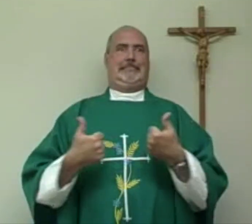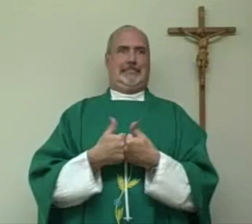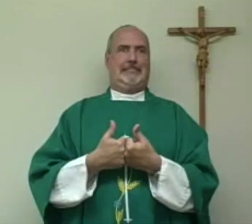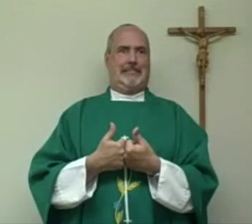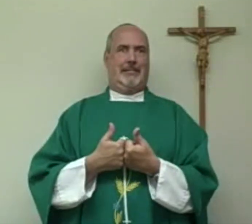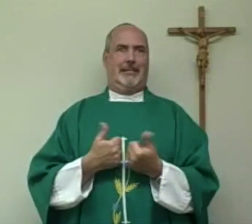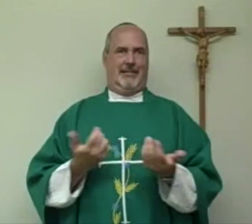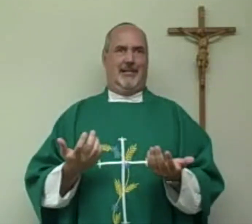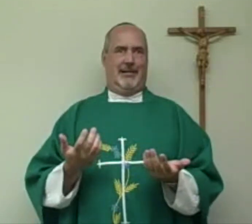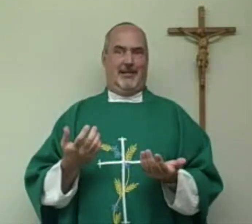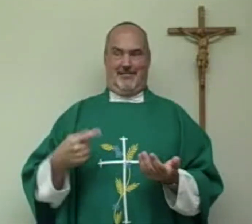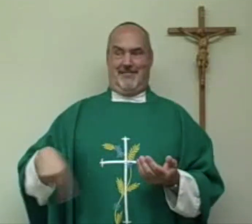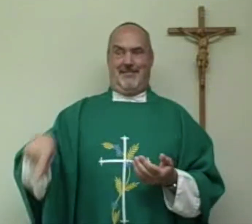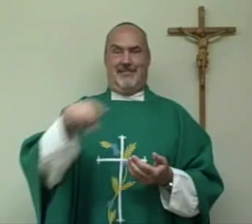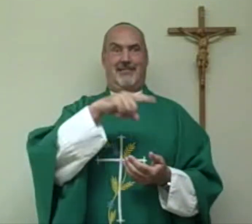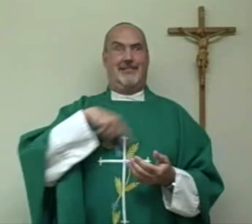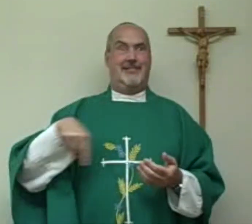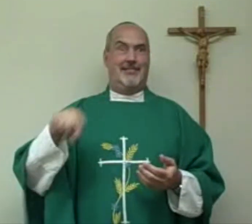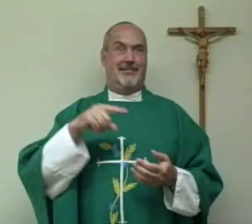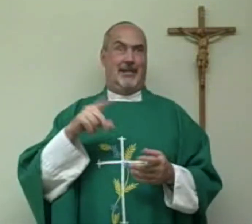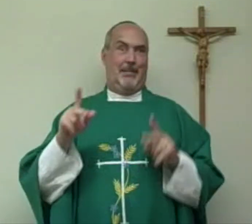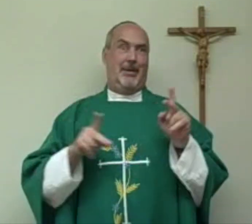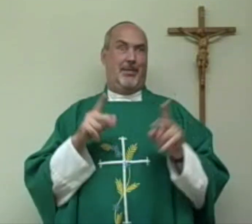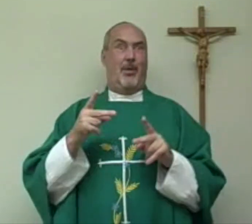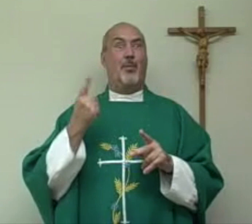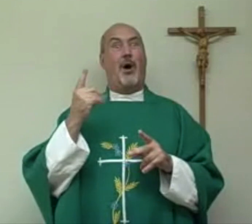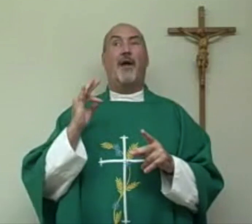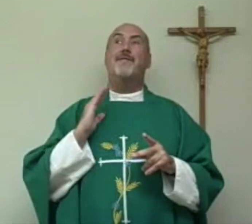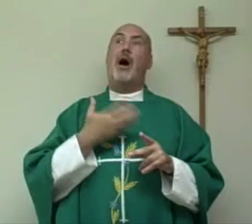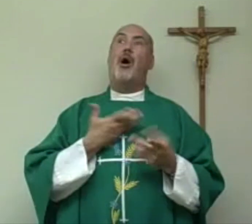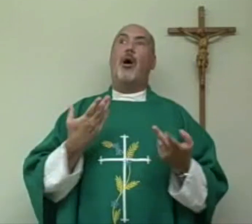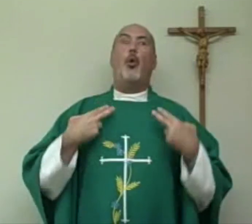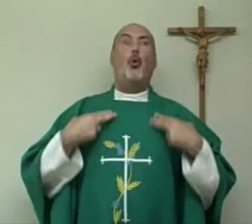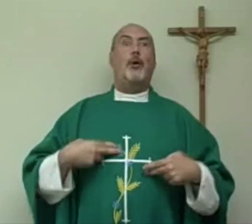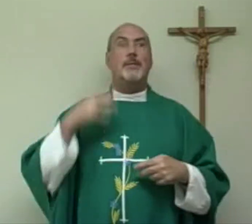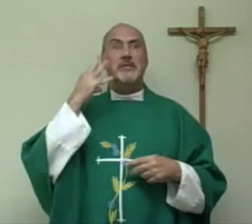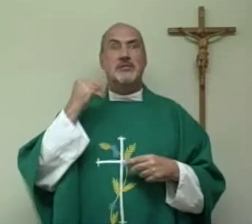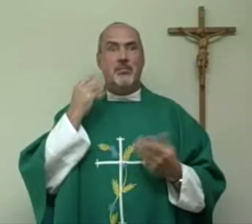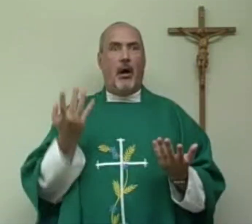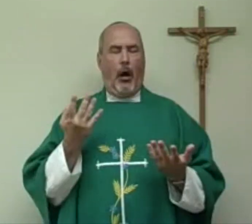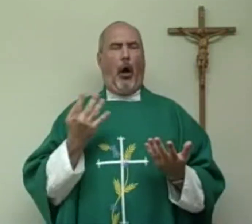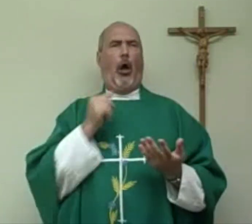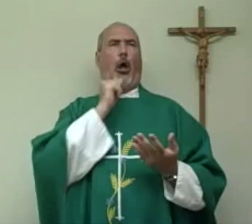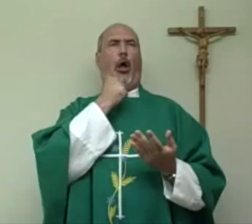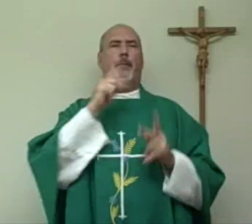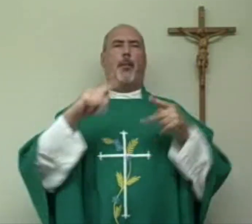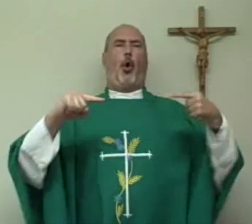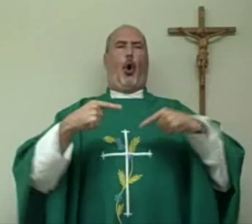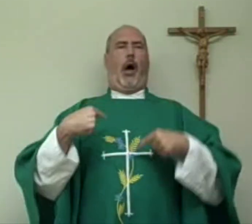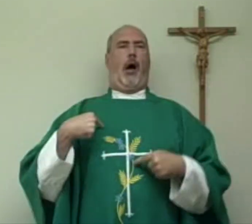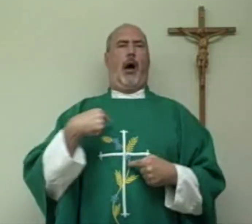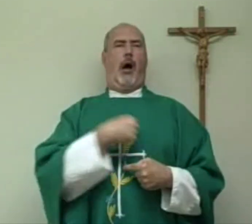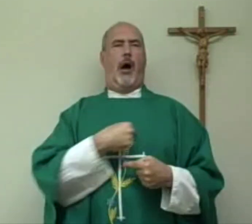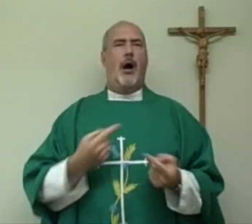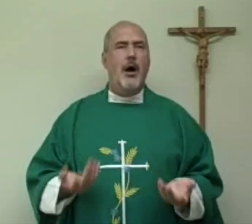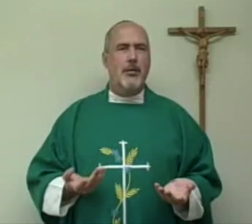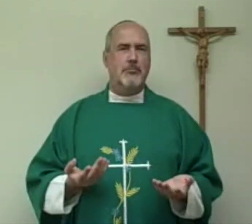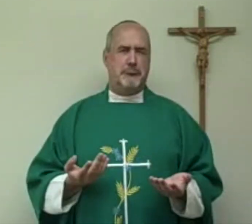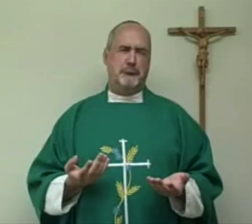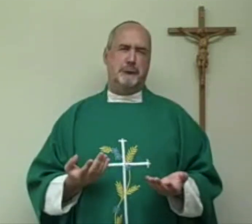no limit on forgiveness. And that can pose quite a challenge for many people because, based on our human experience,